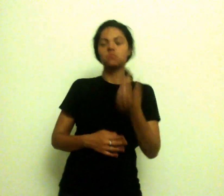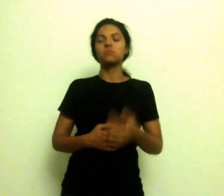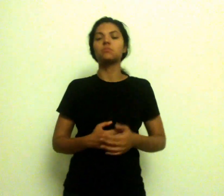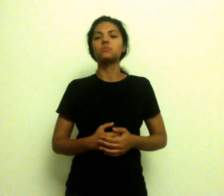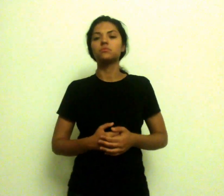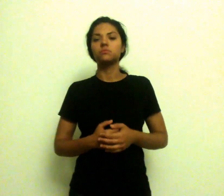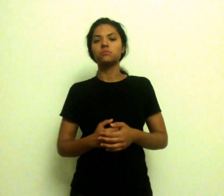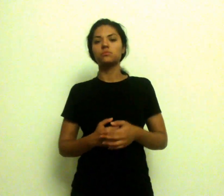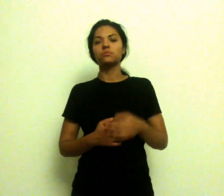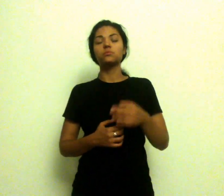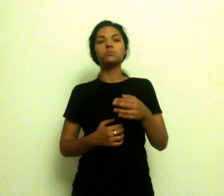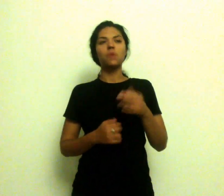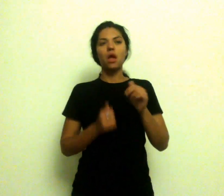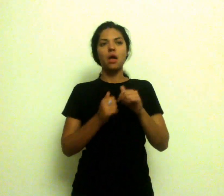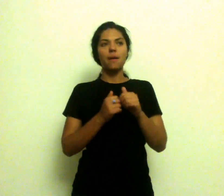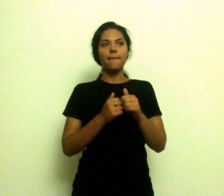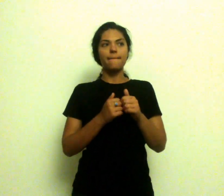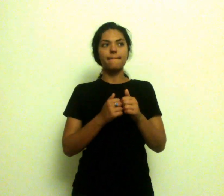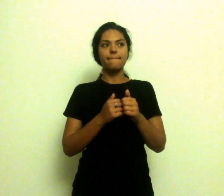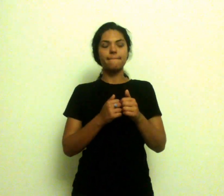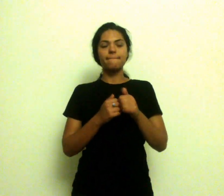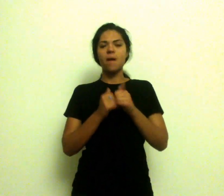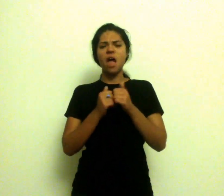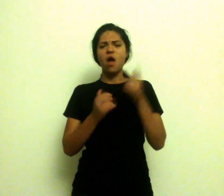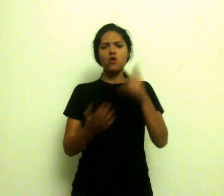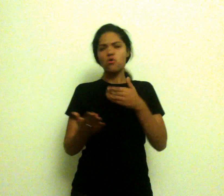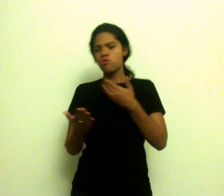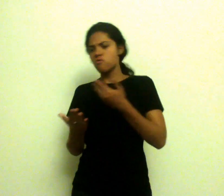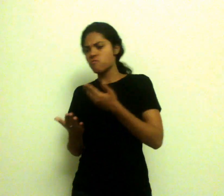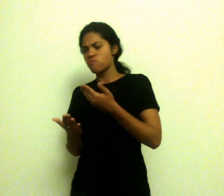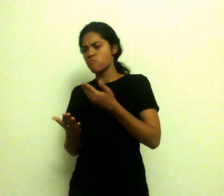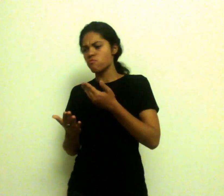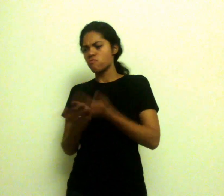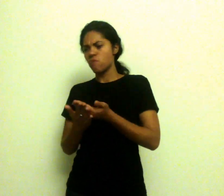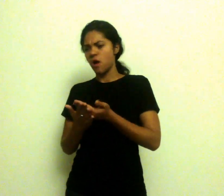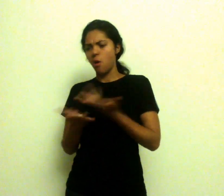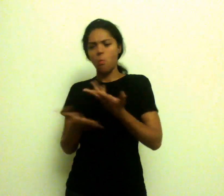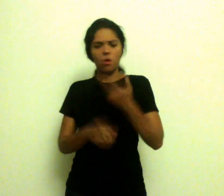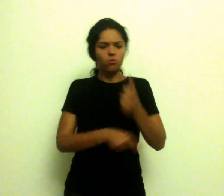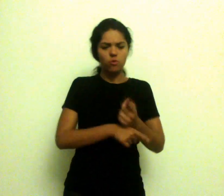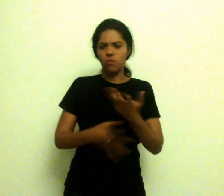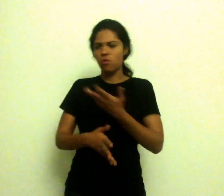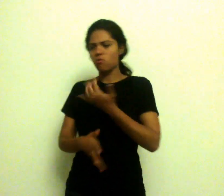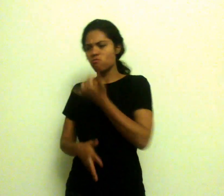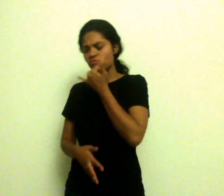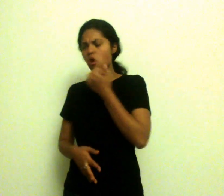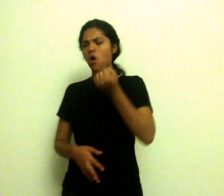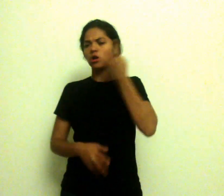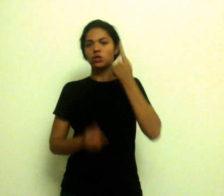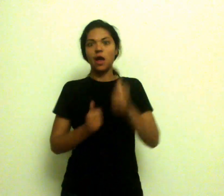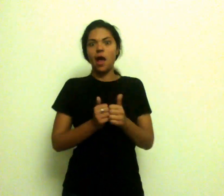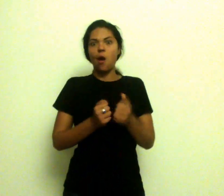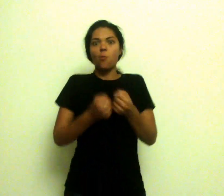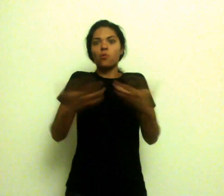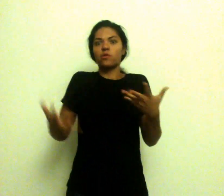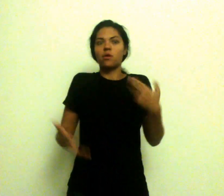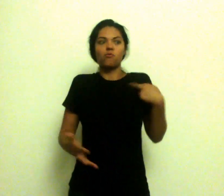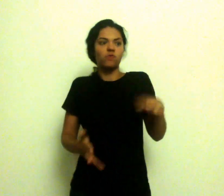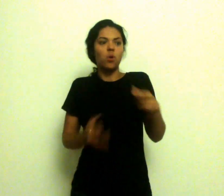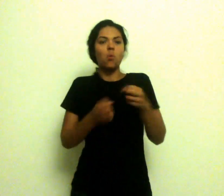arrive at a transcendent moral basis or any objective moral law? The next mood we have is that of pluralization, where we